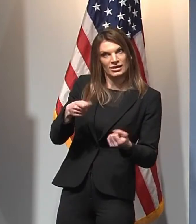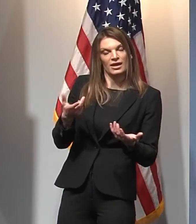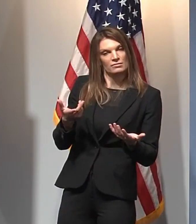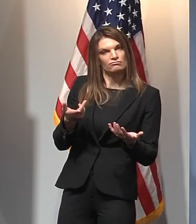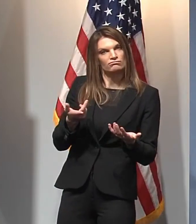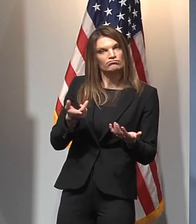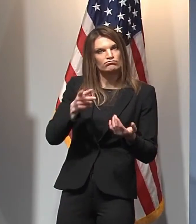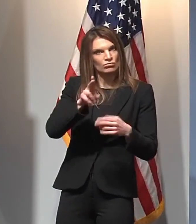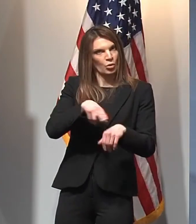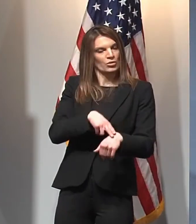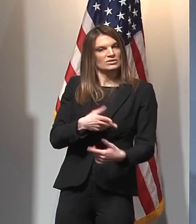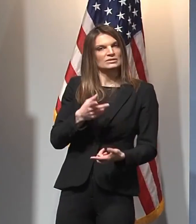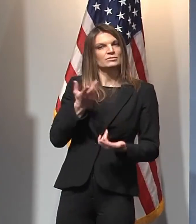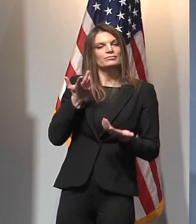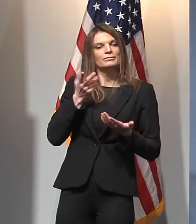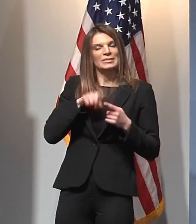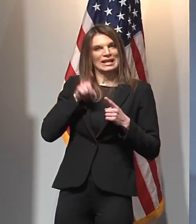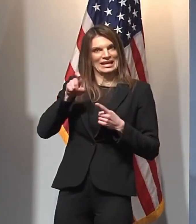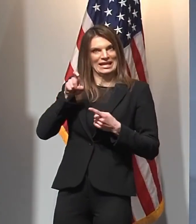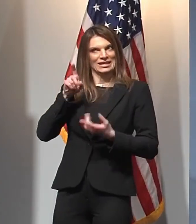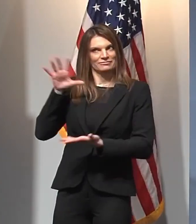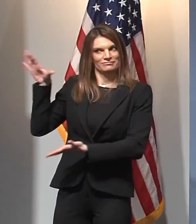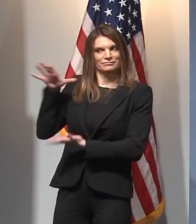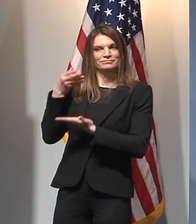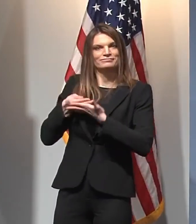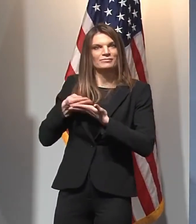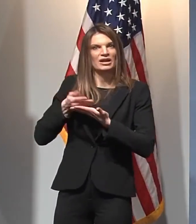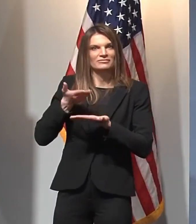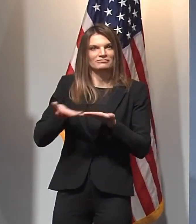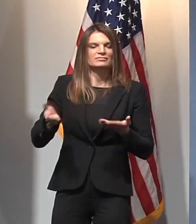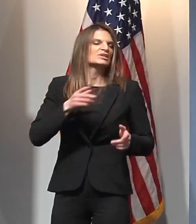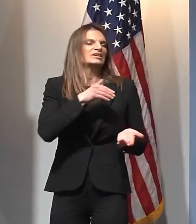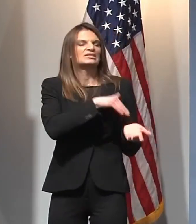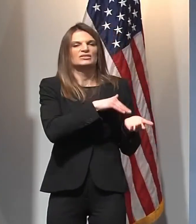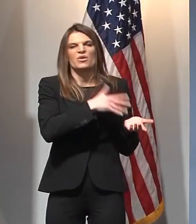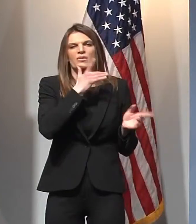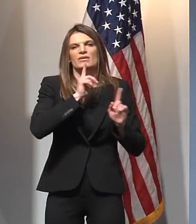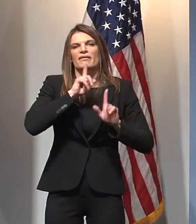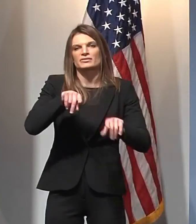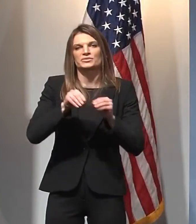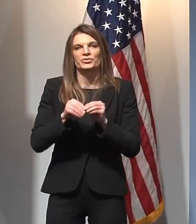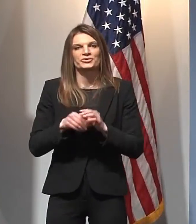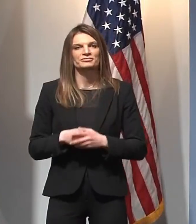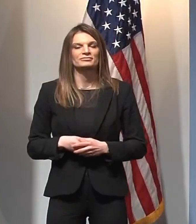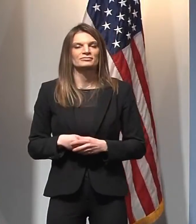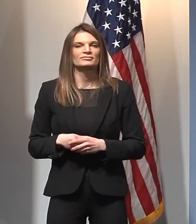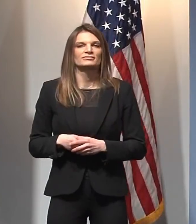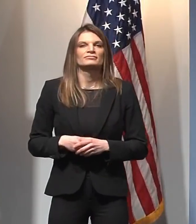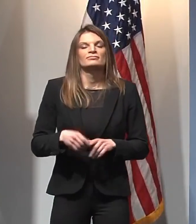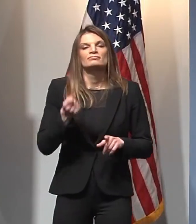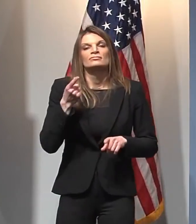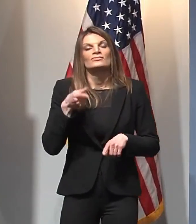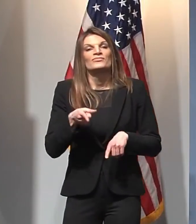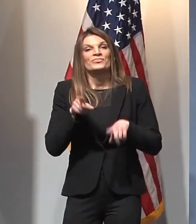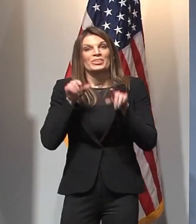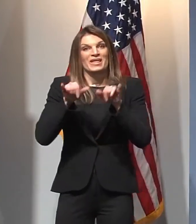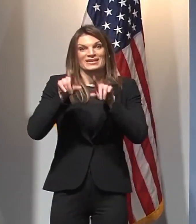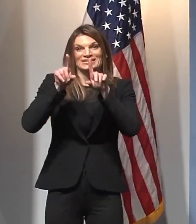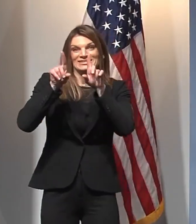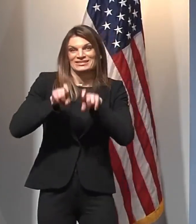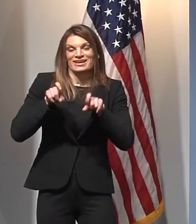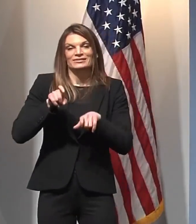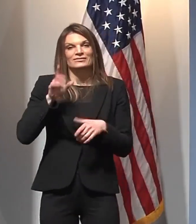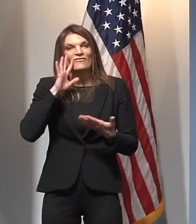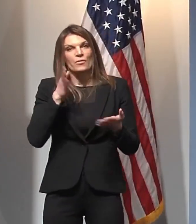resources, but I'm going to ask Dr. J to give you a little more insight into that one. Right. So the testing regimen isn't